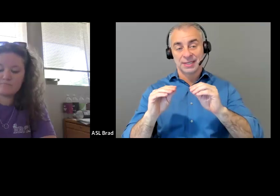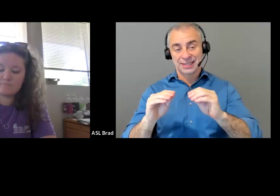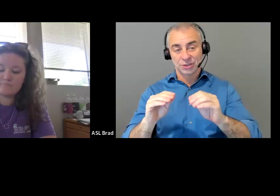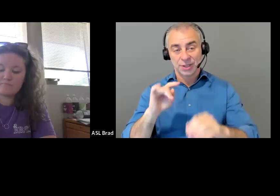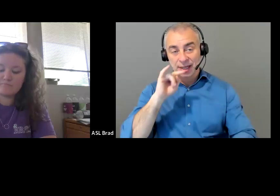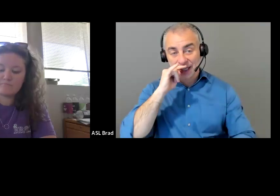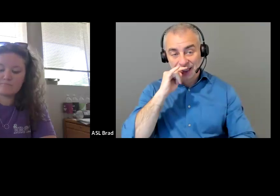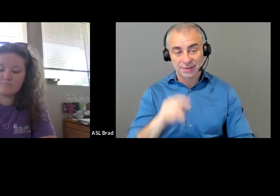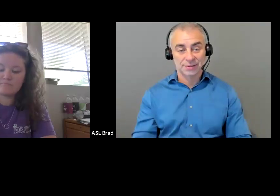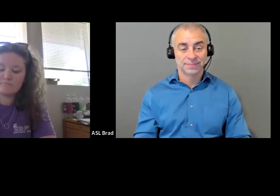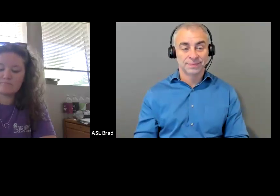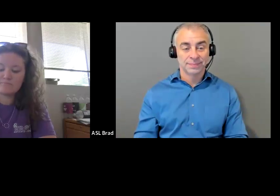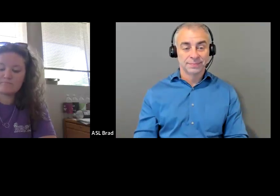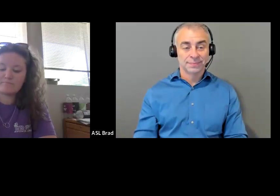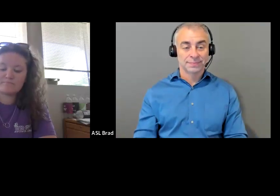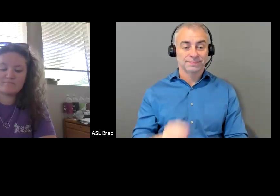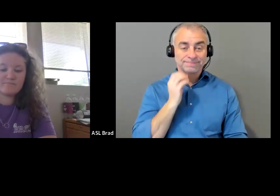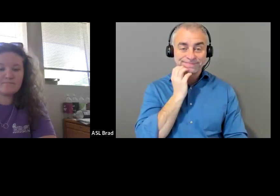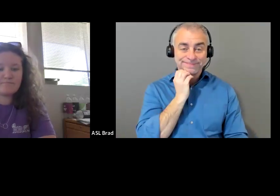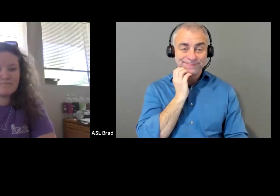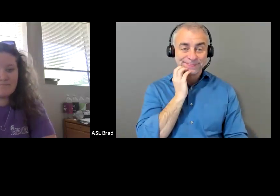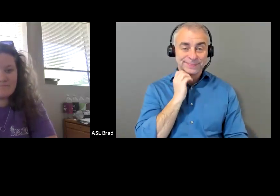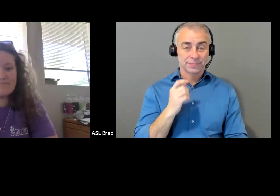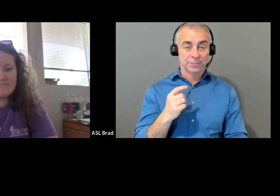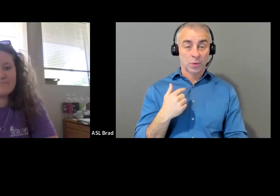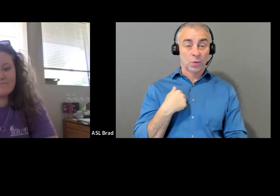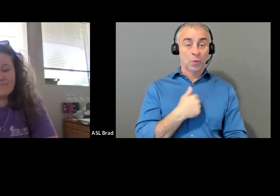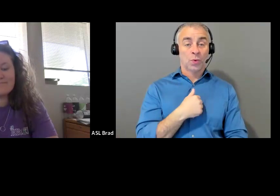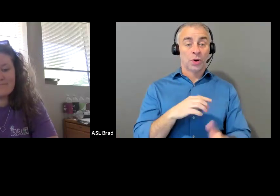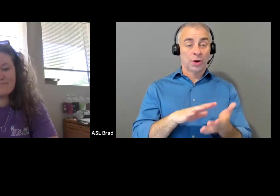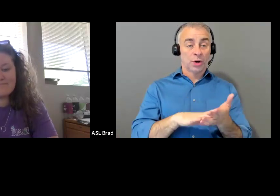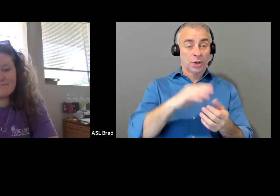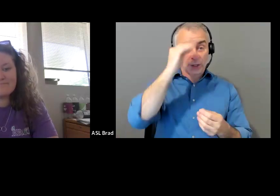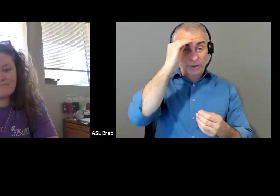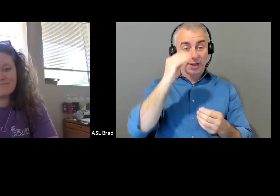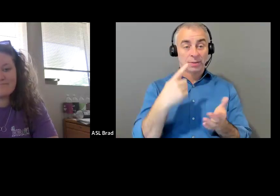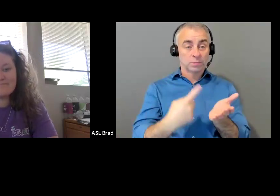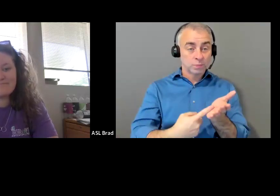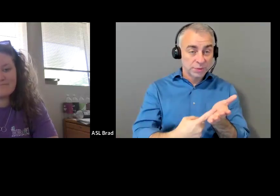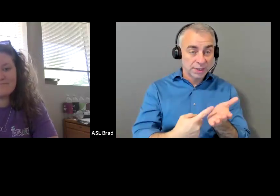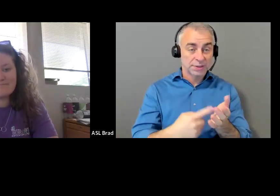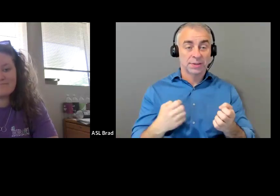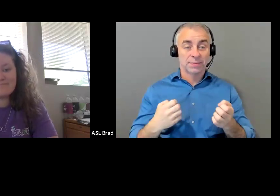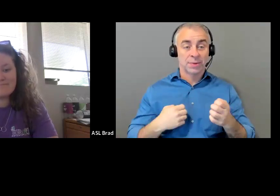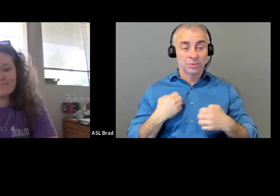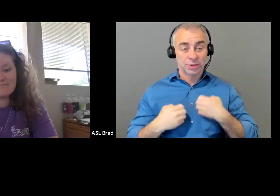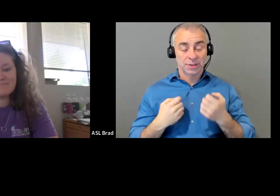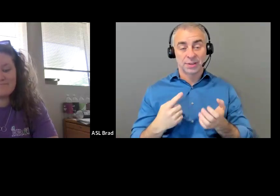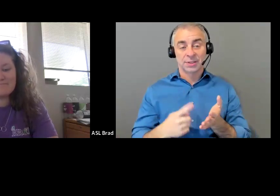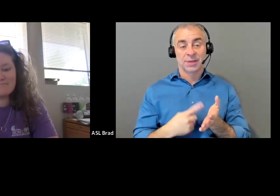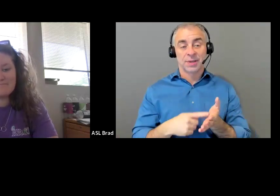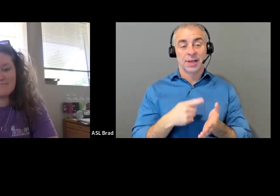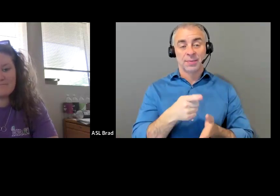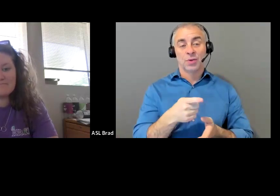kids? I would think that when when we're learning about those emotions, you might end up